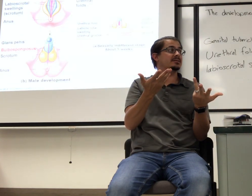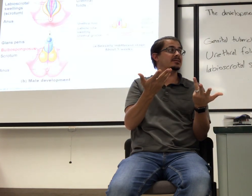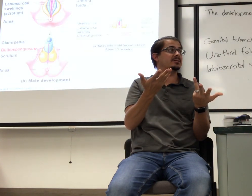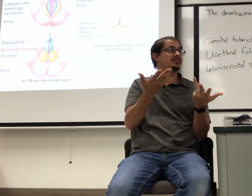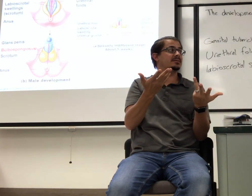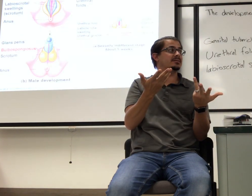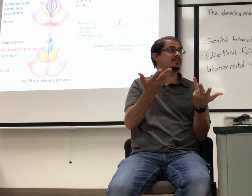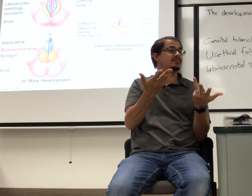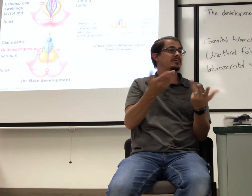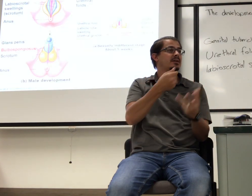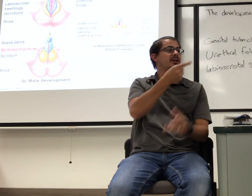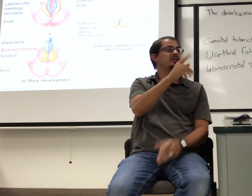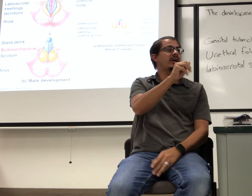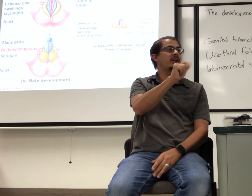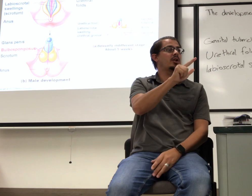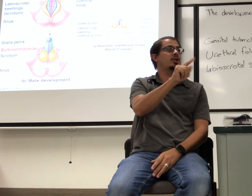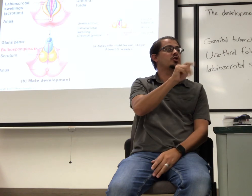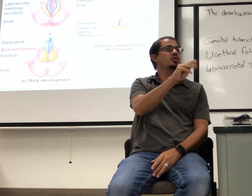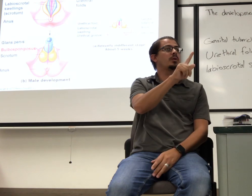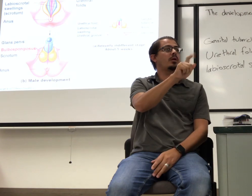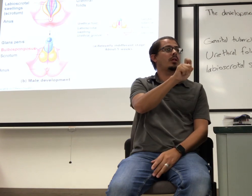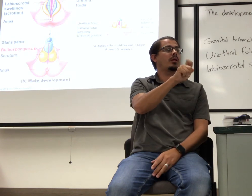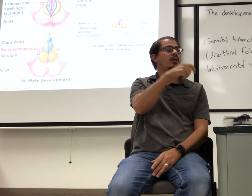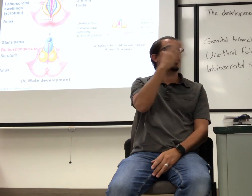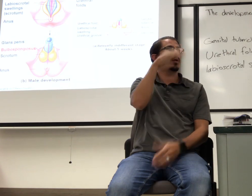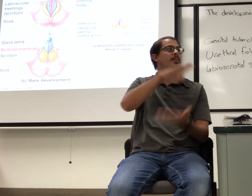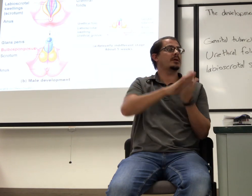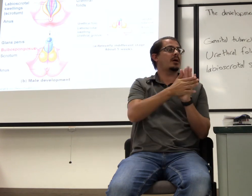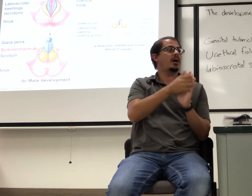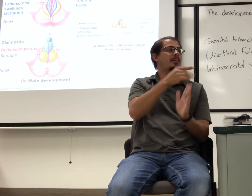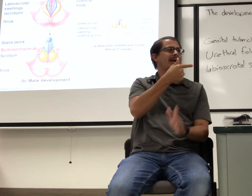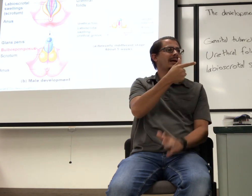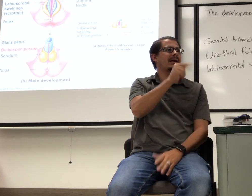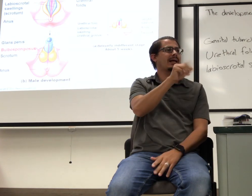the genital tubercle will become the glans penis.